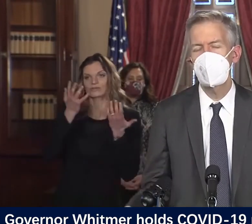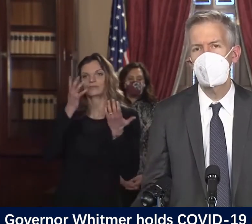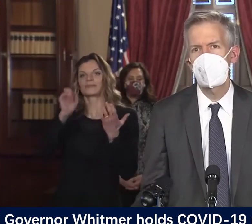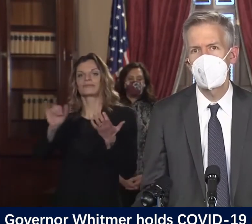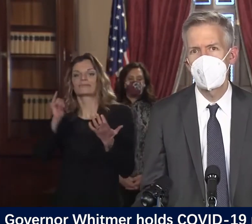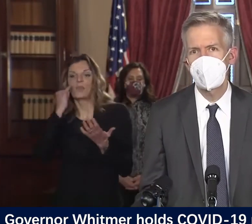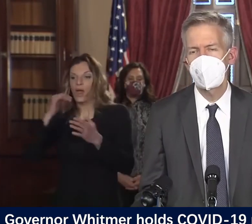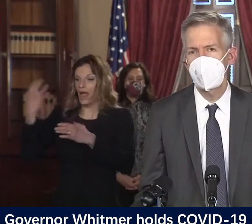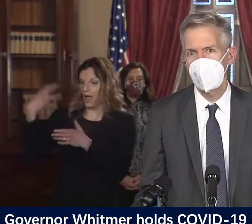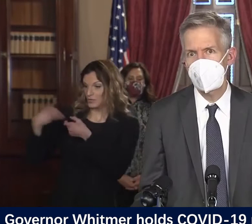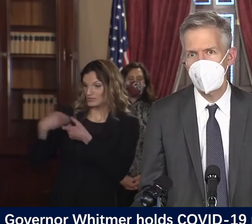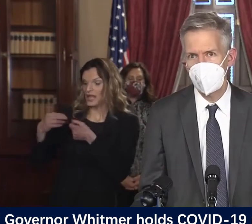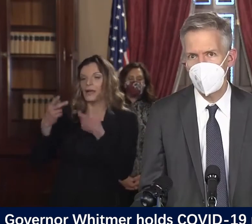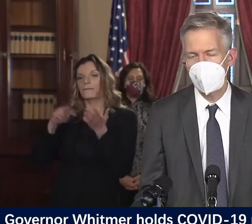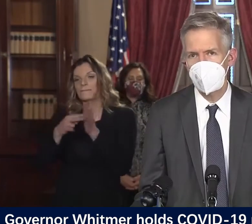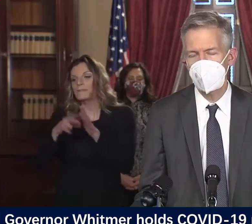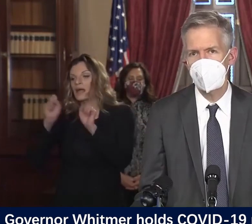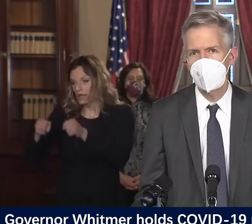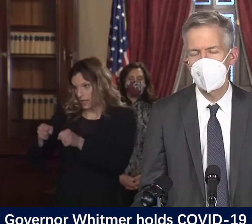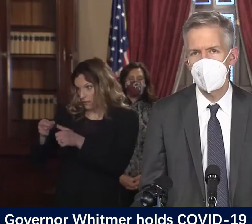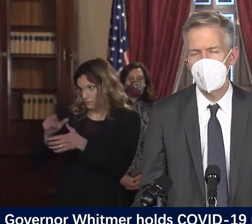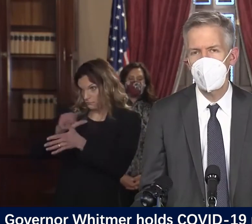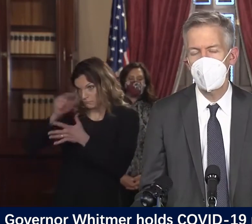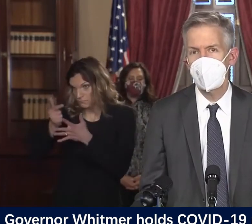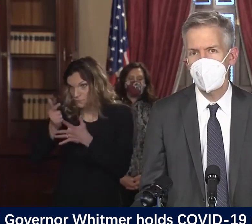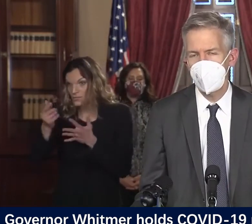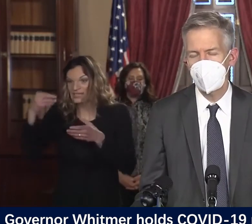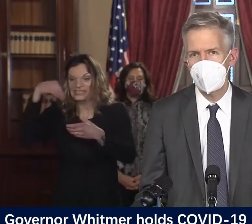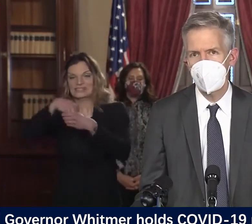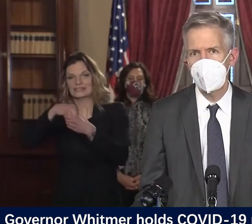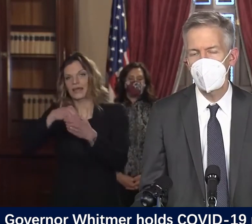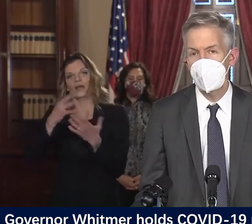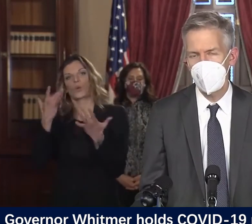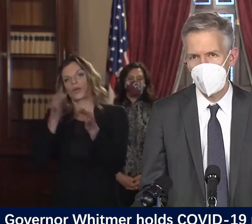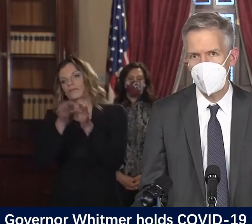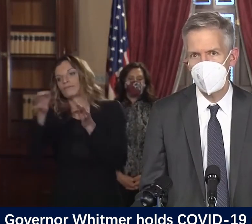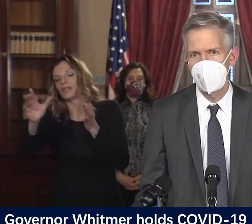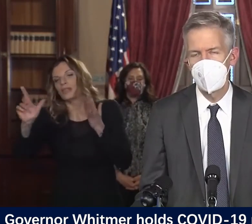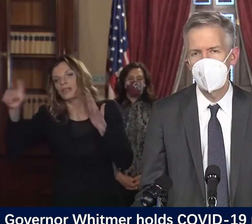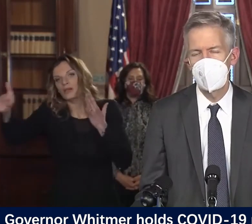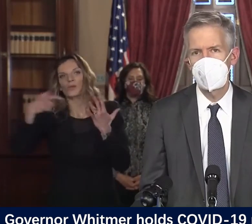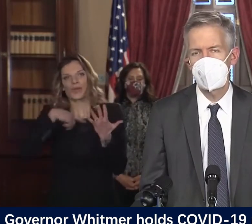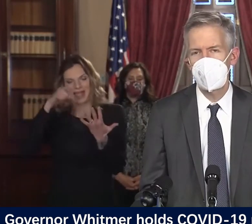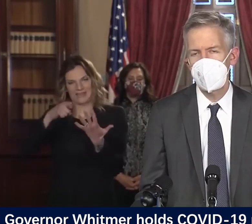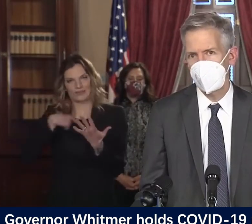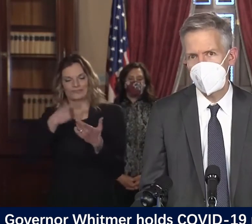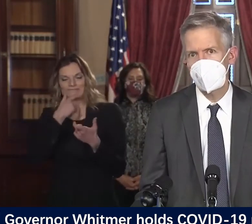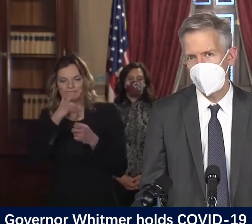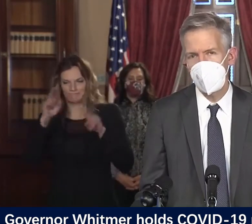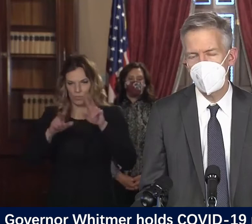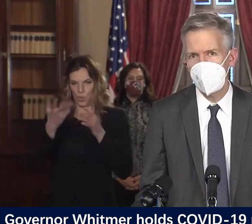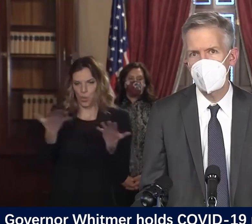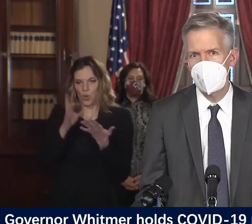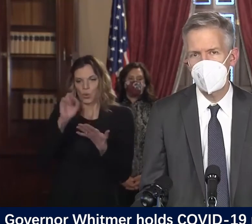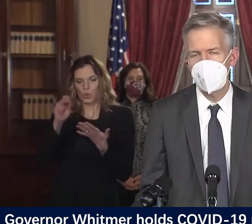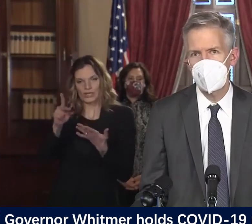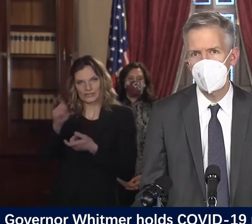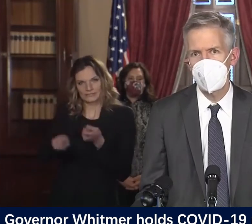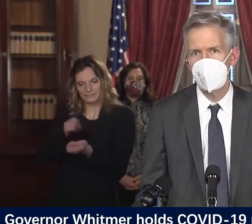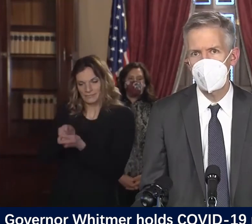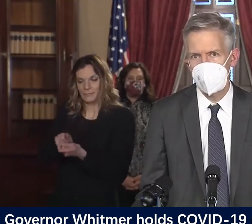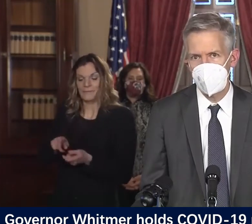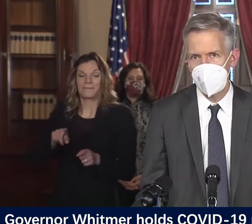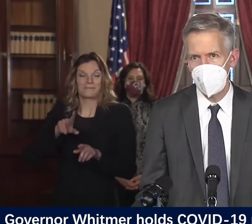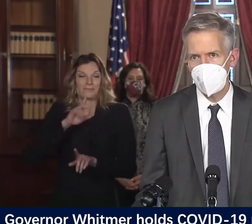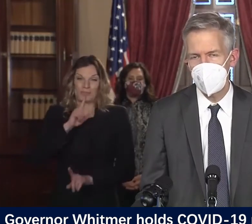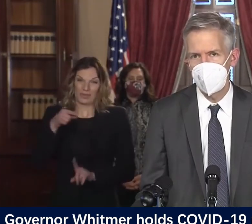those levels, the level of risk increases, and we have to think carefully about moving through them. So I will just leave it where the governor did, that